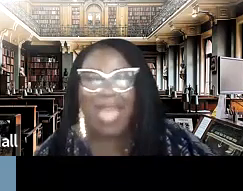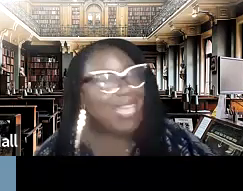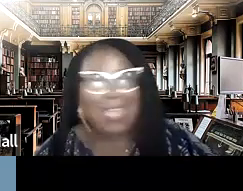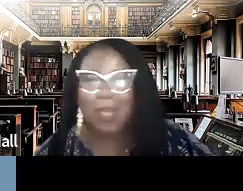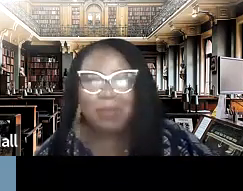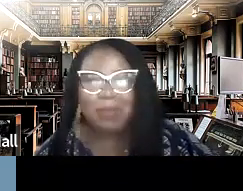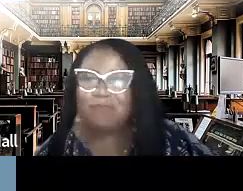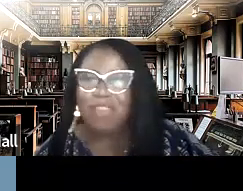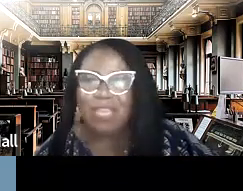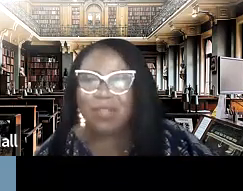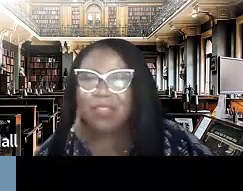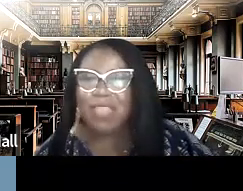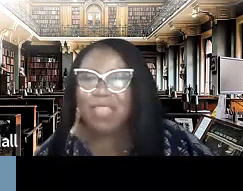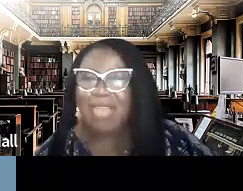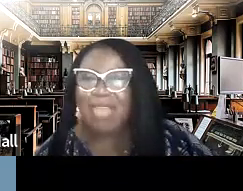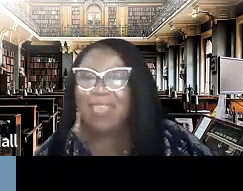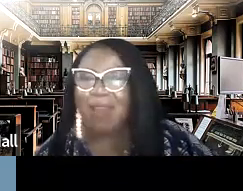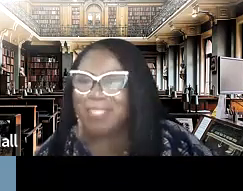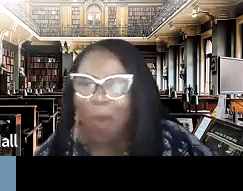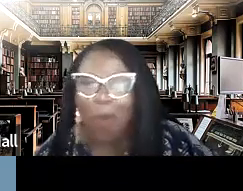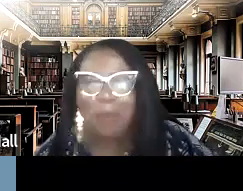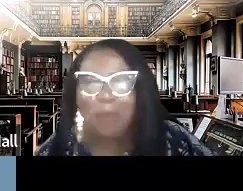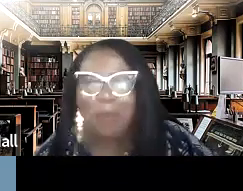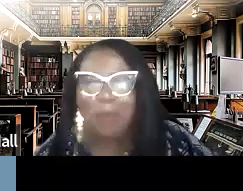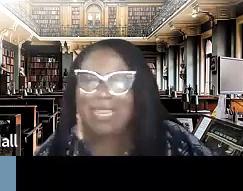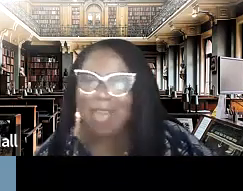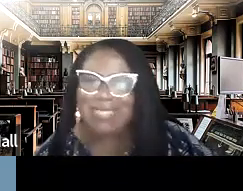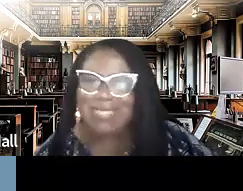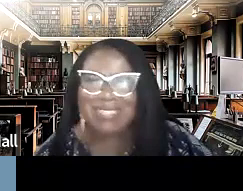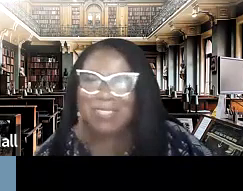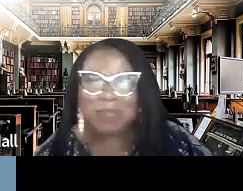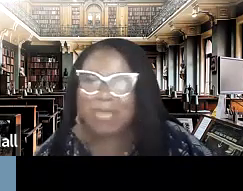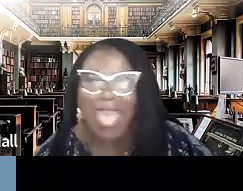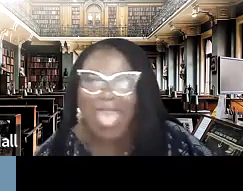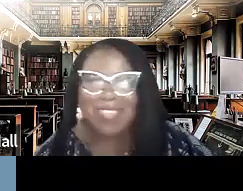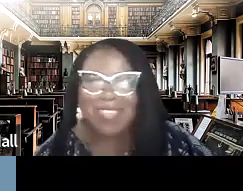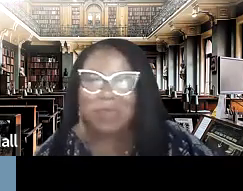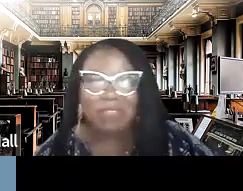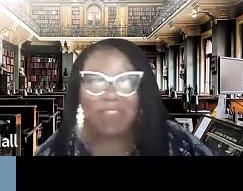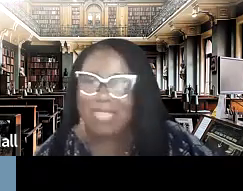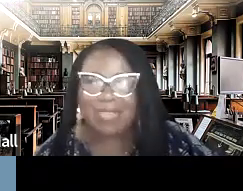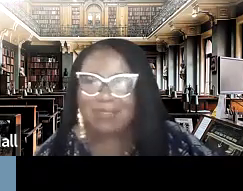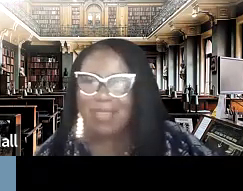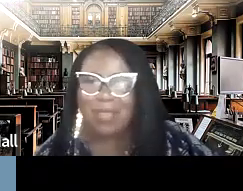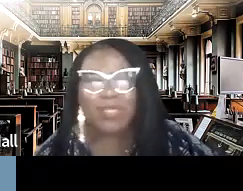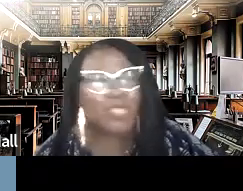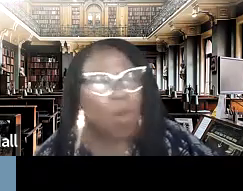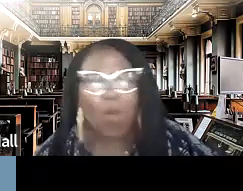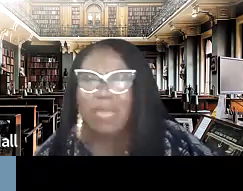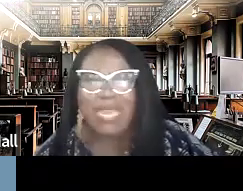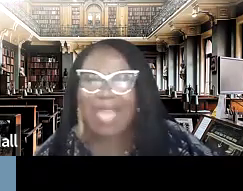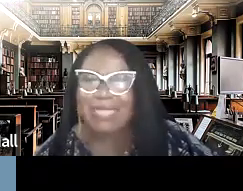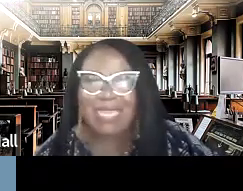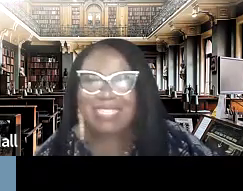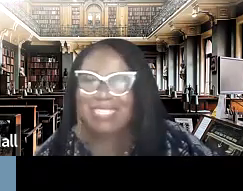I can't help but feel that there are so many conversations still to be had with Vartan,